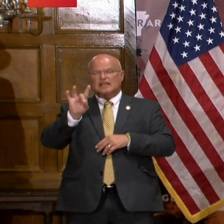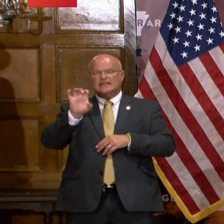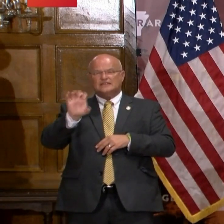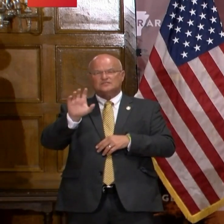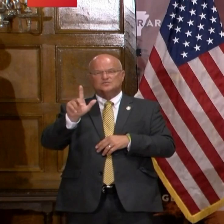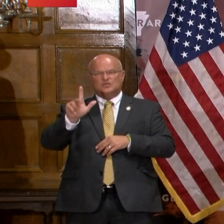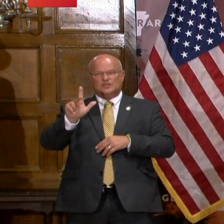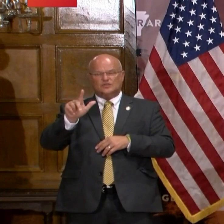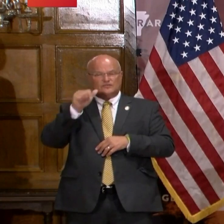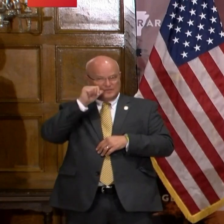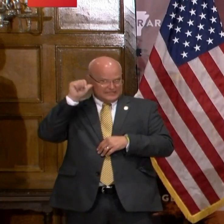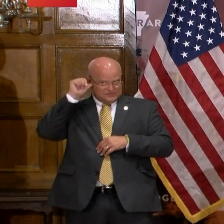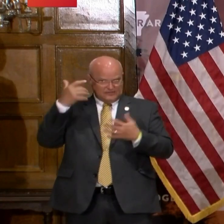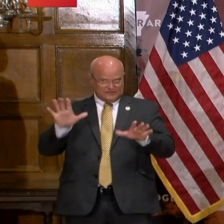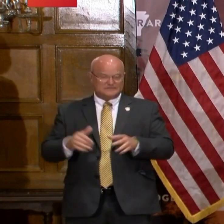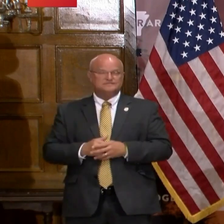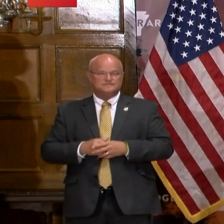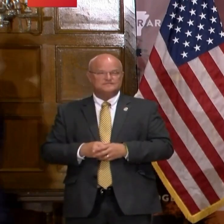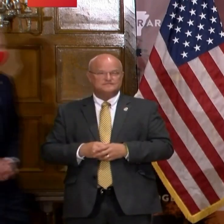823 from yesterday.